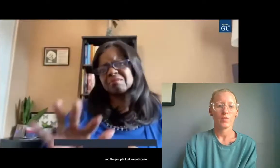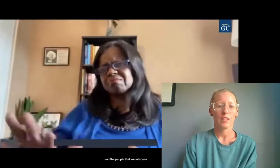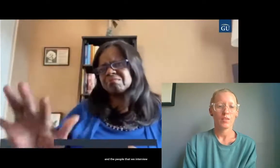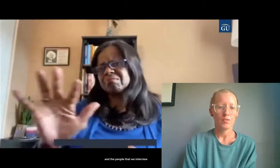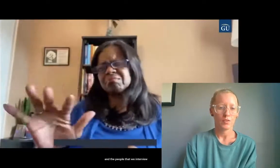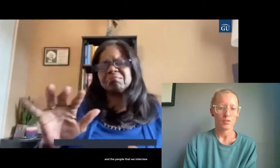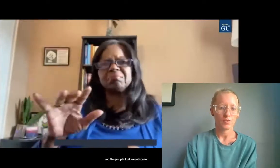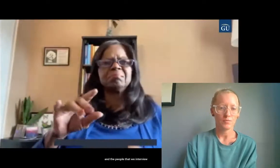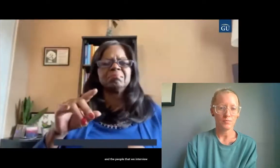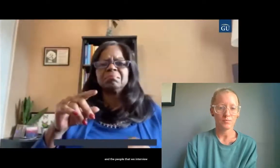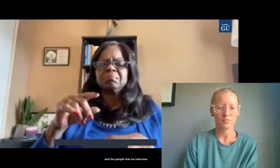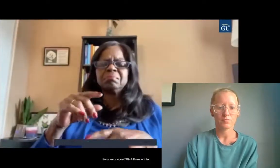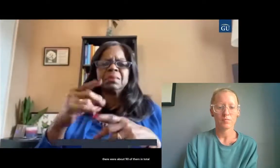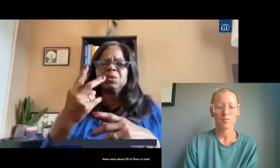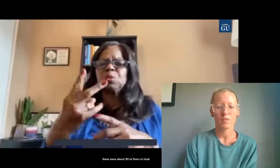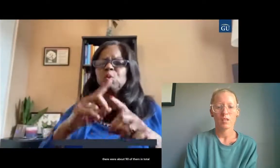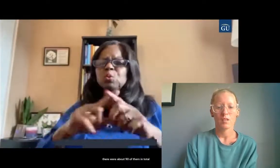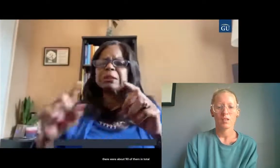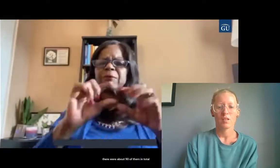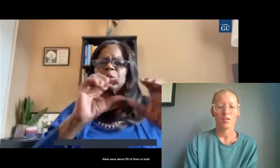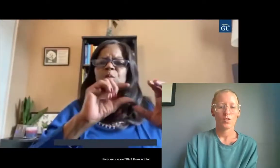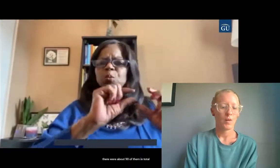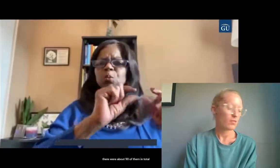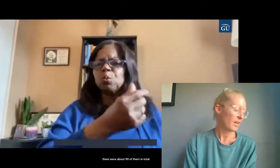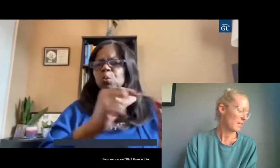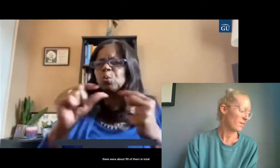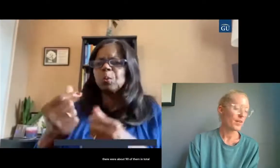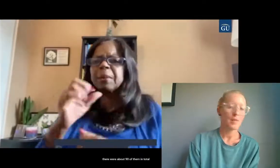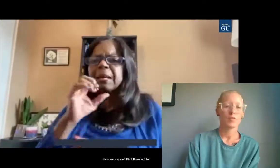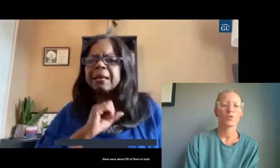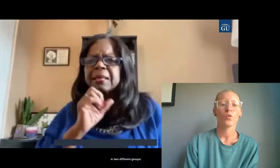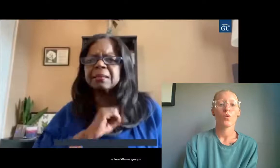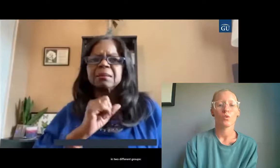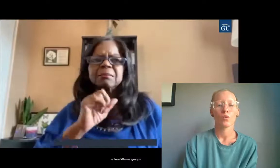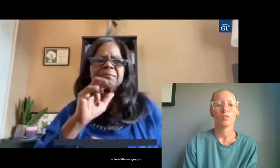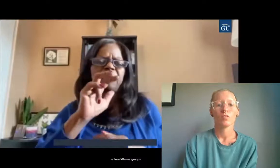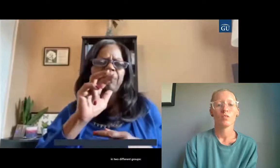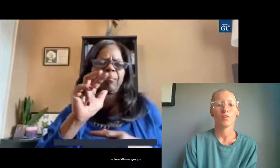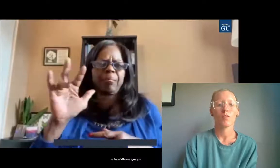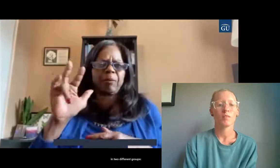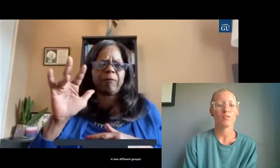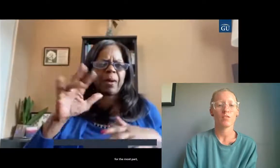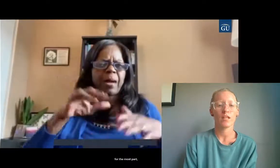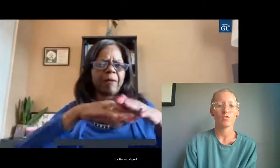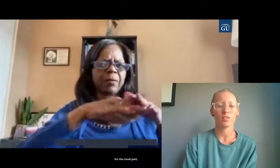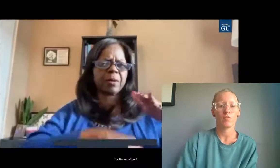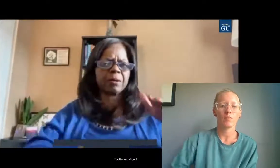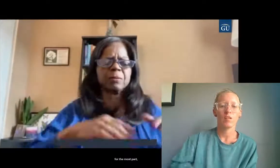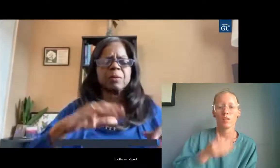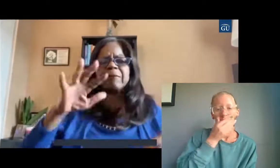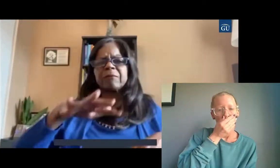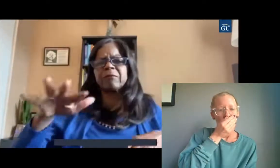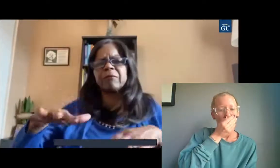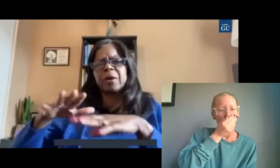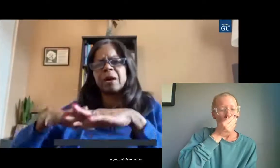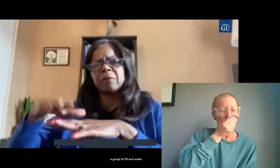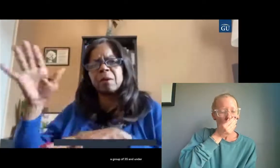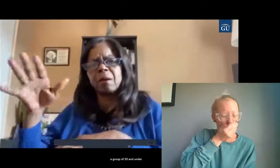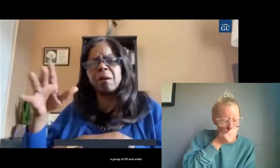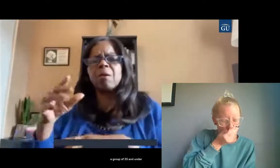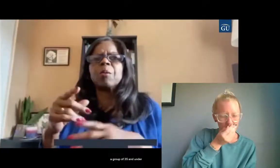People that we interview, there are about 90 of them in total, from different ages,